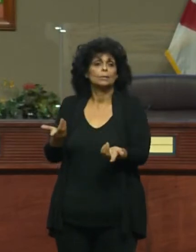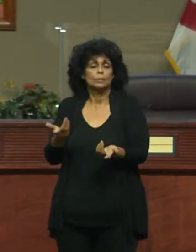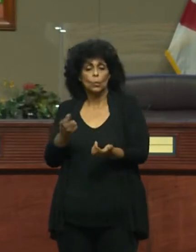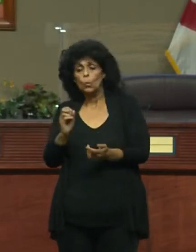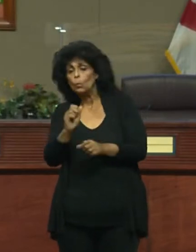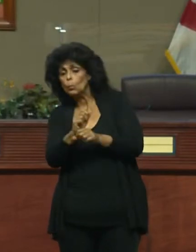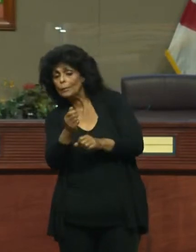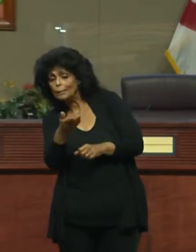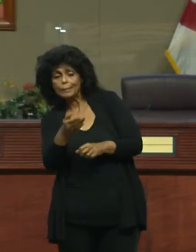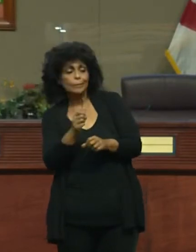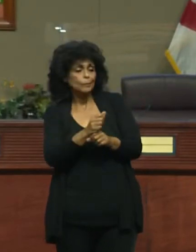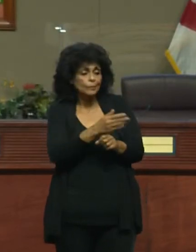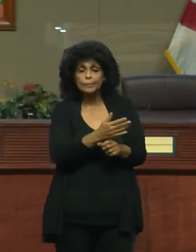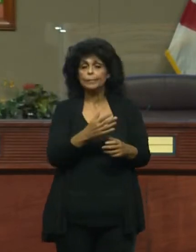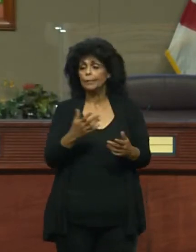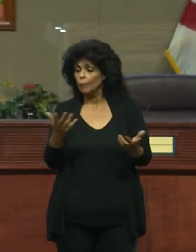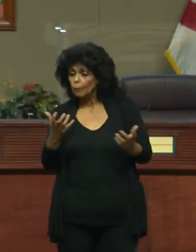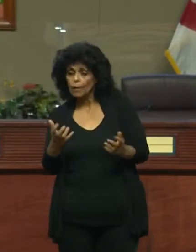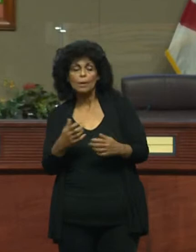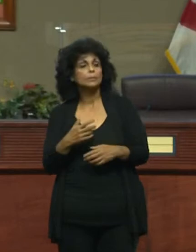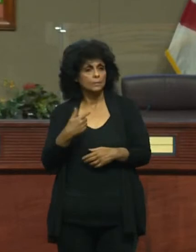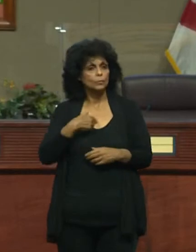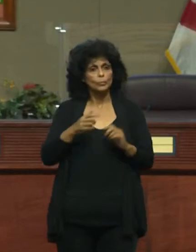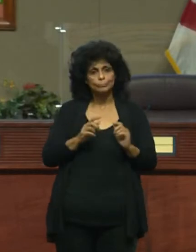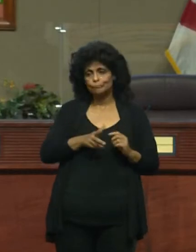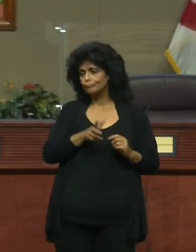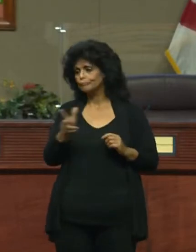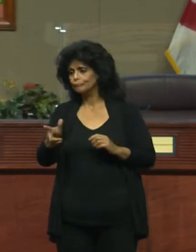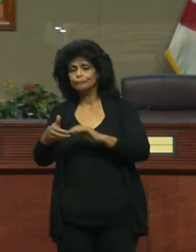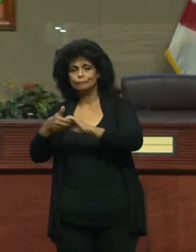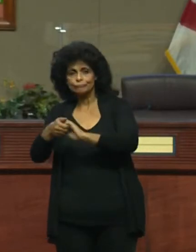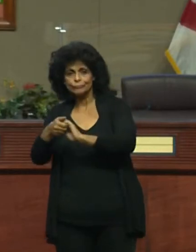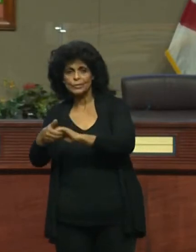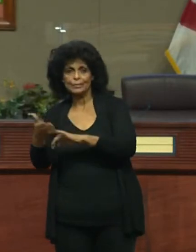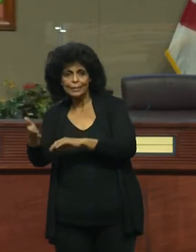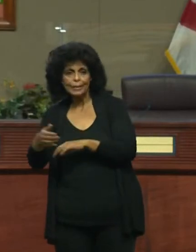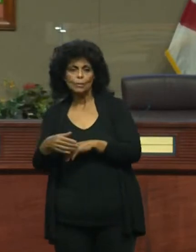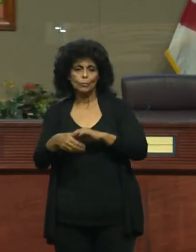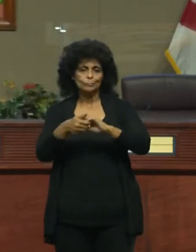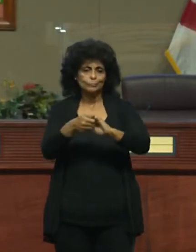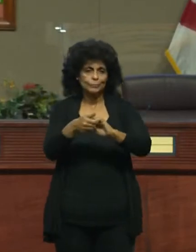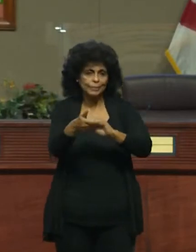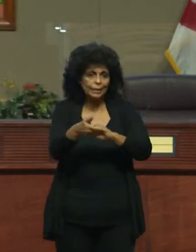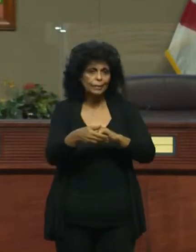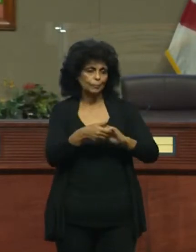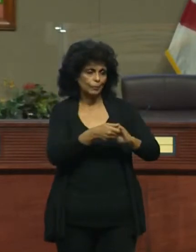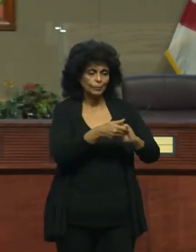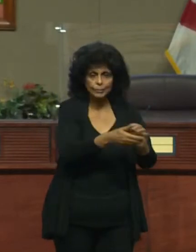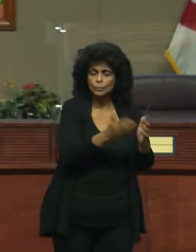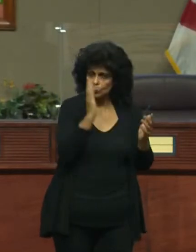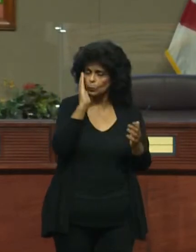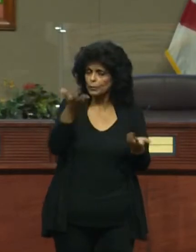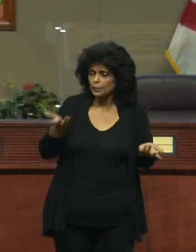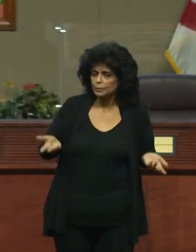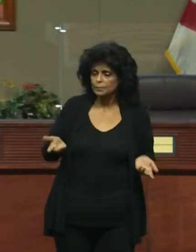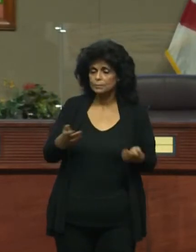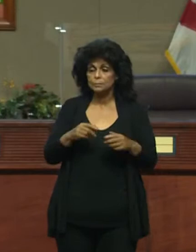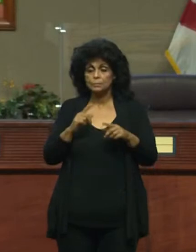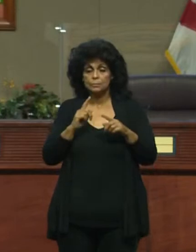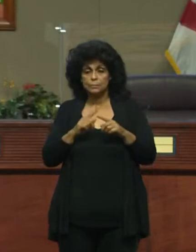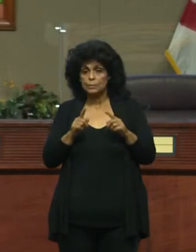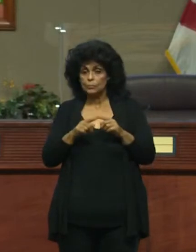to get vaccinated. There'll be partnerships there. We are certainly partnering with various